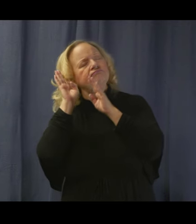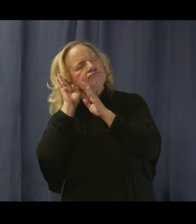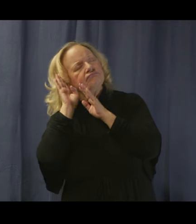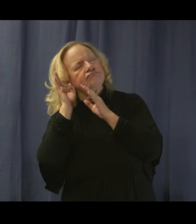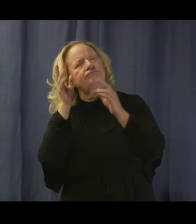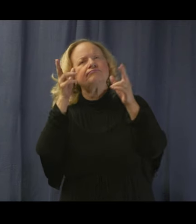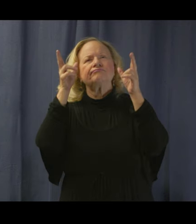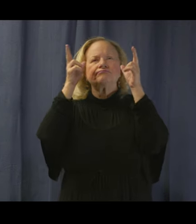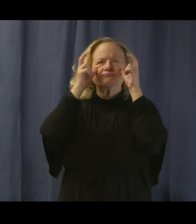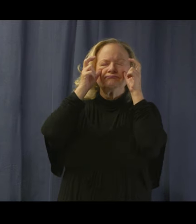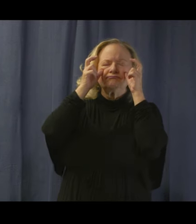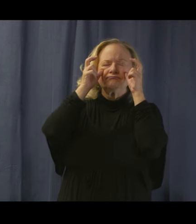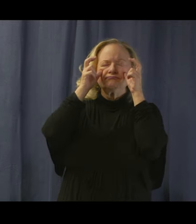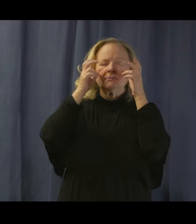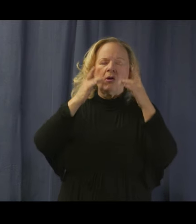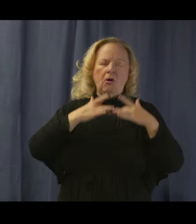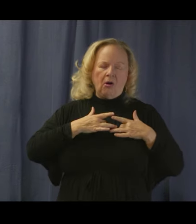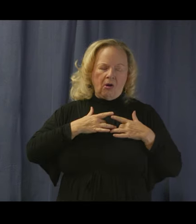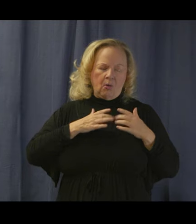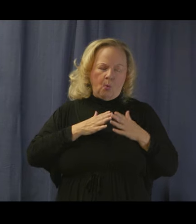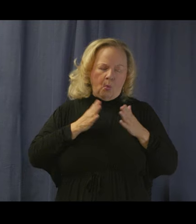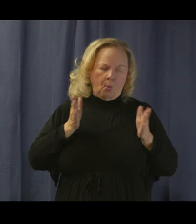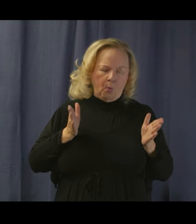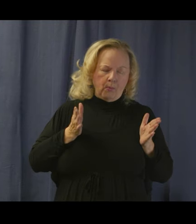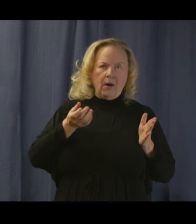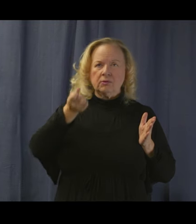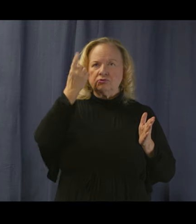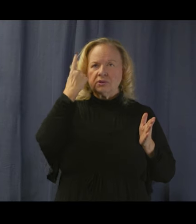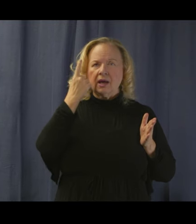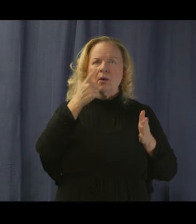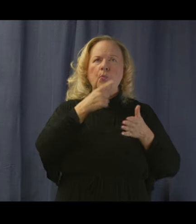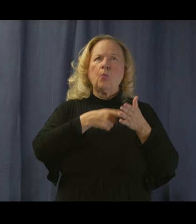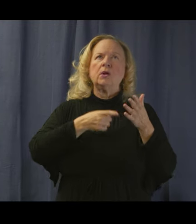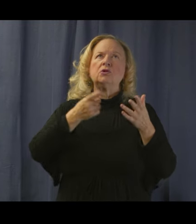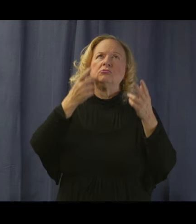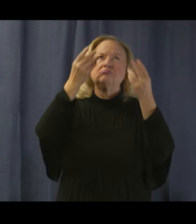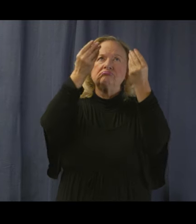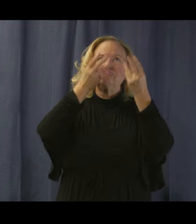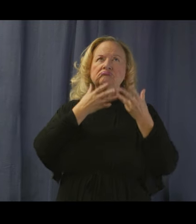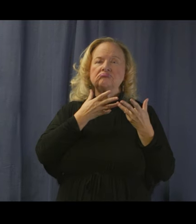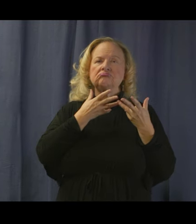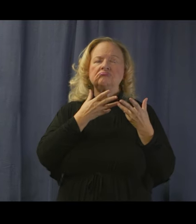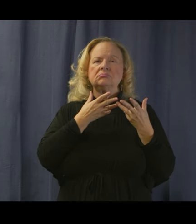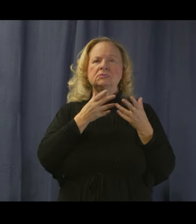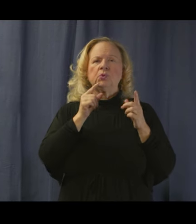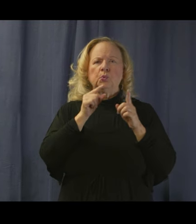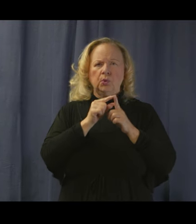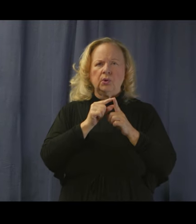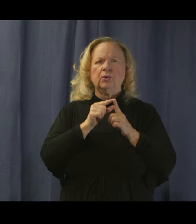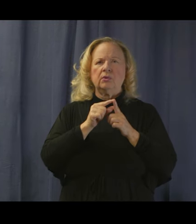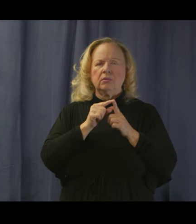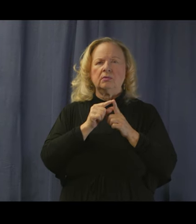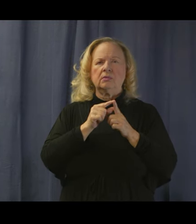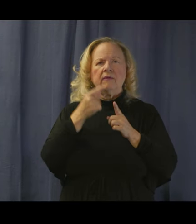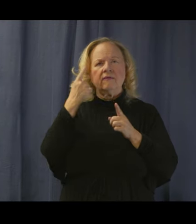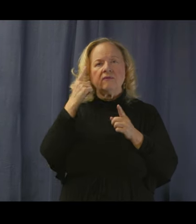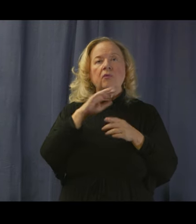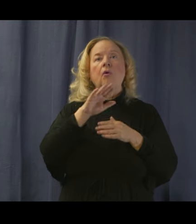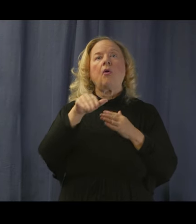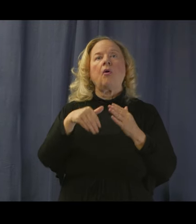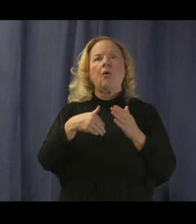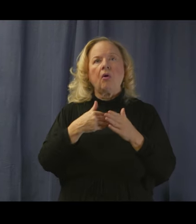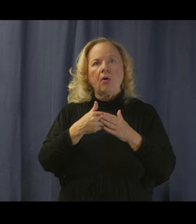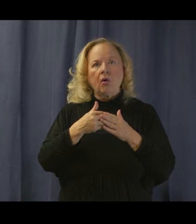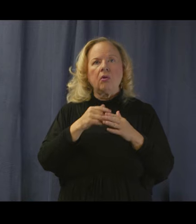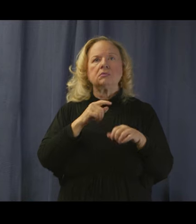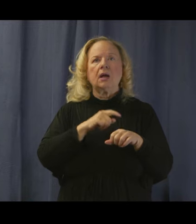to understand what you're trying to tell us, because your word is for all time. And we pray that even as Curtis blows